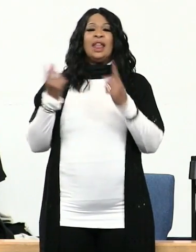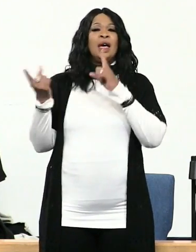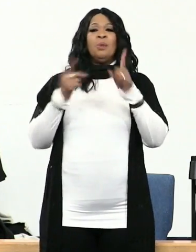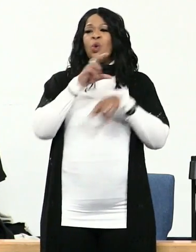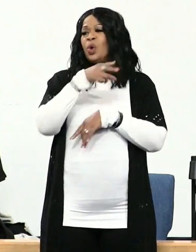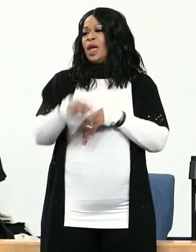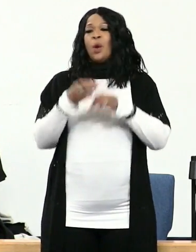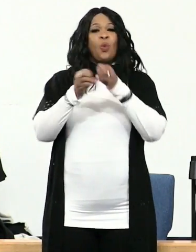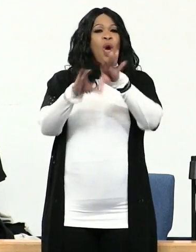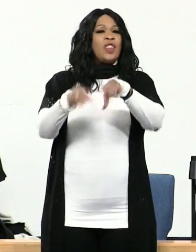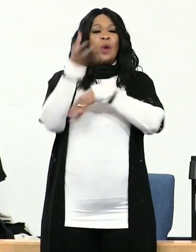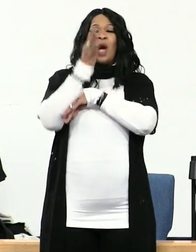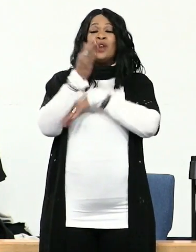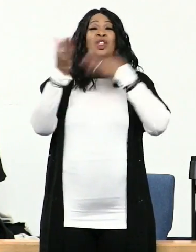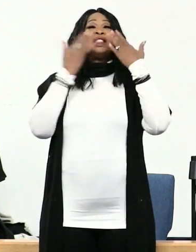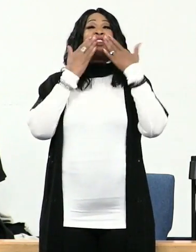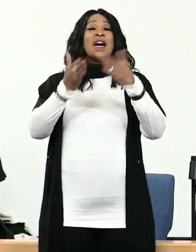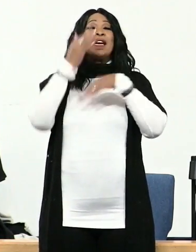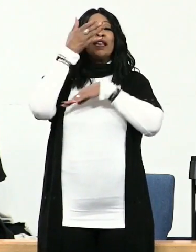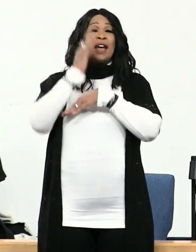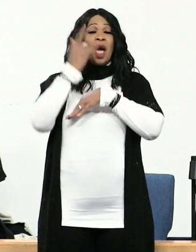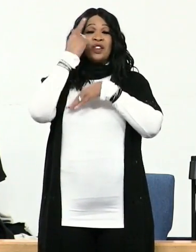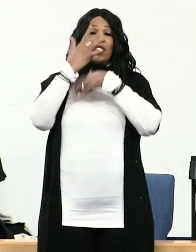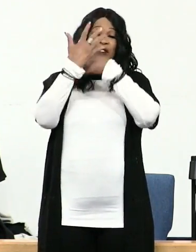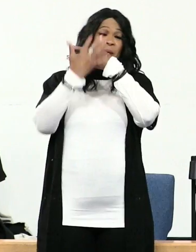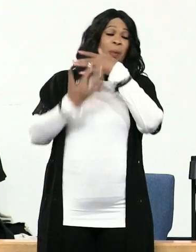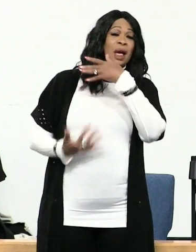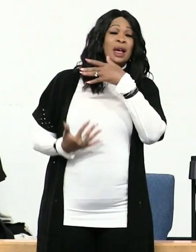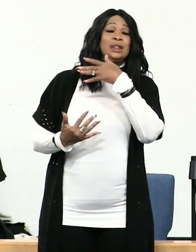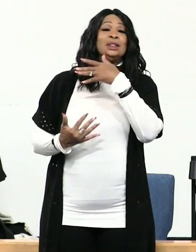without God. Thank God for the blood.